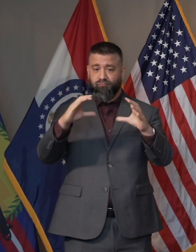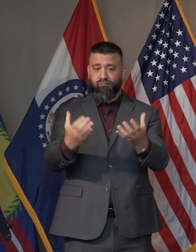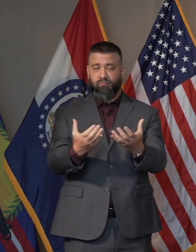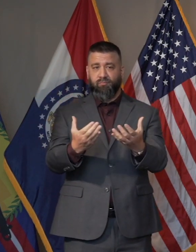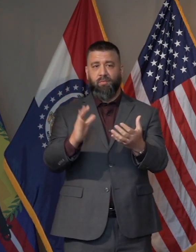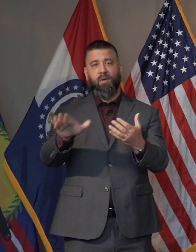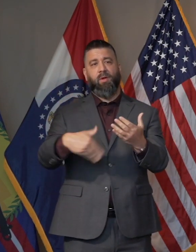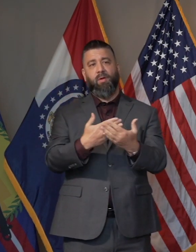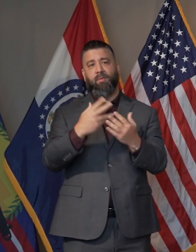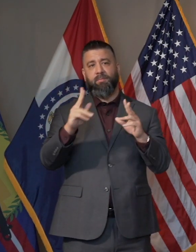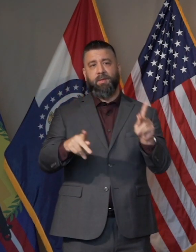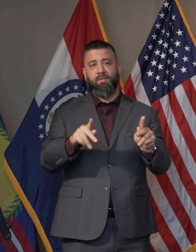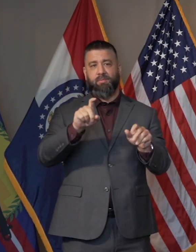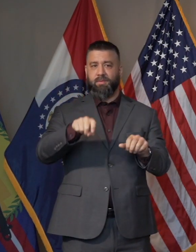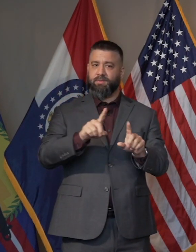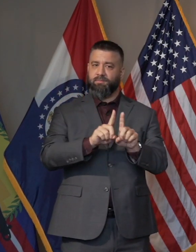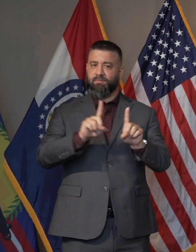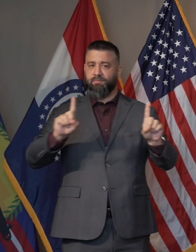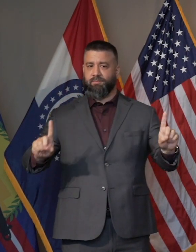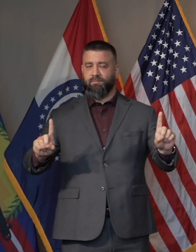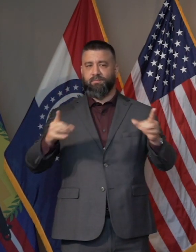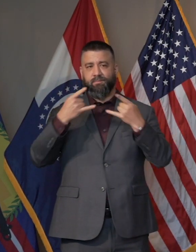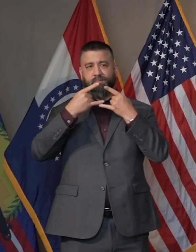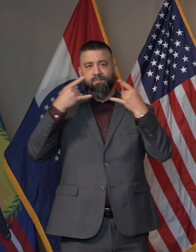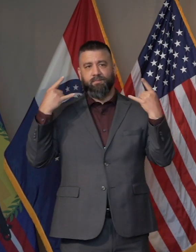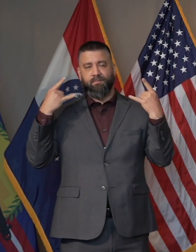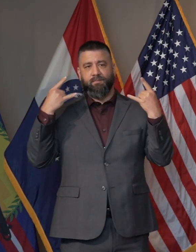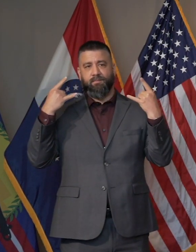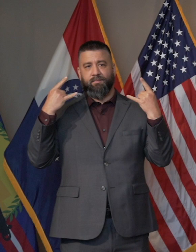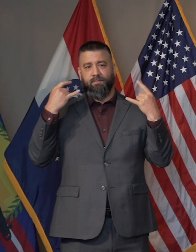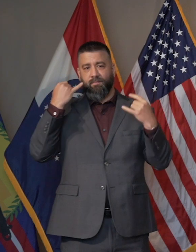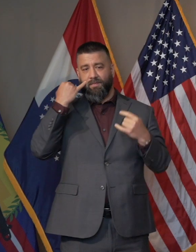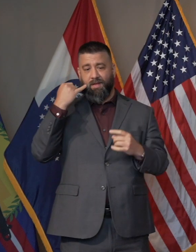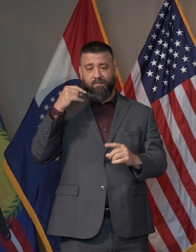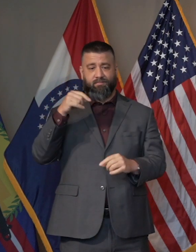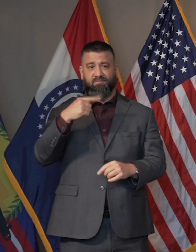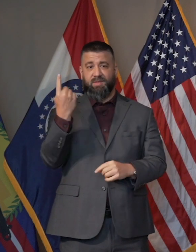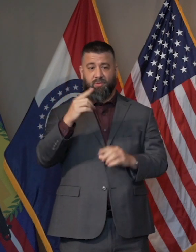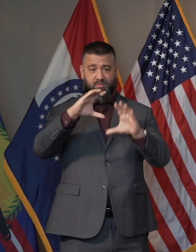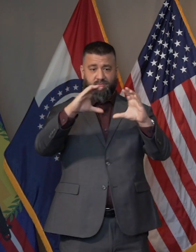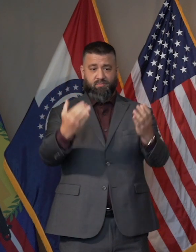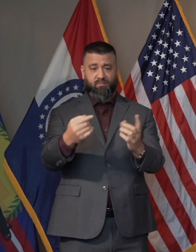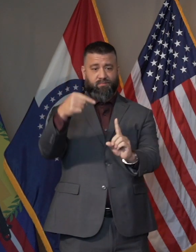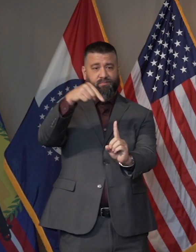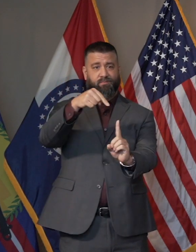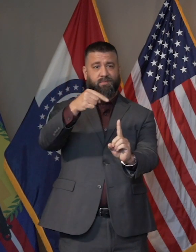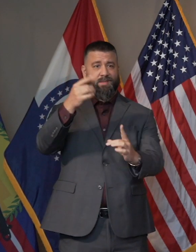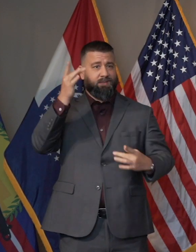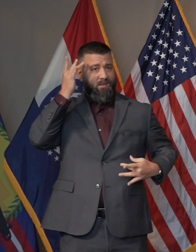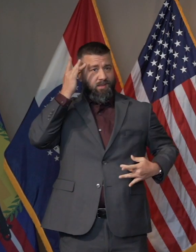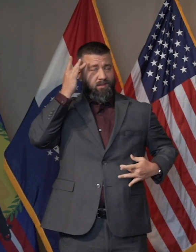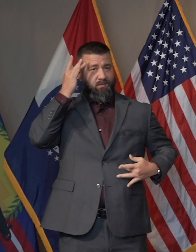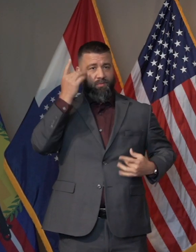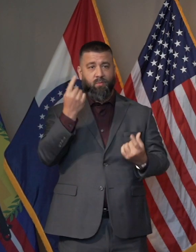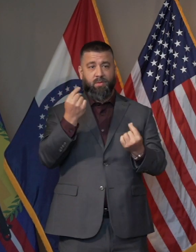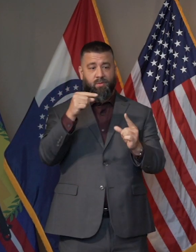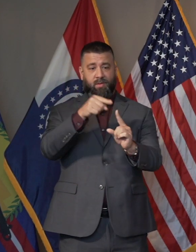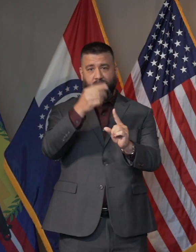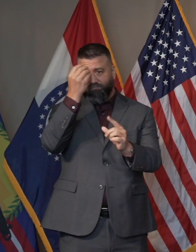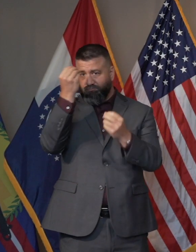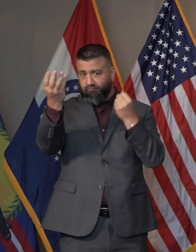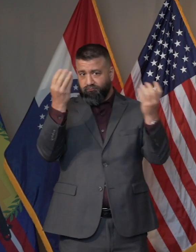social distancing and wear a mask. If any member of that bubble gets sick, you have to notify everyone